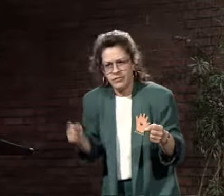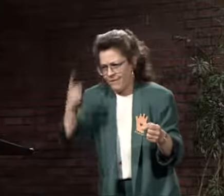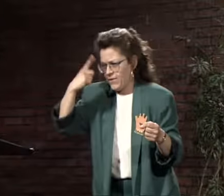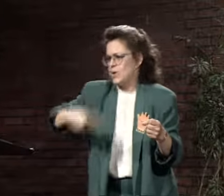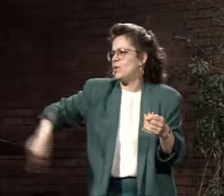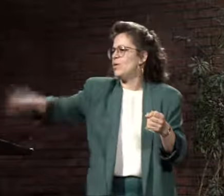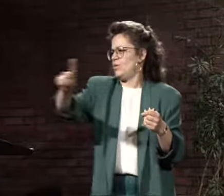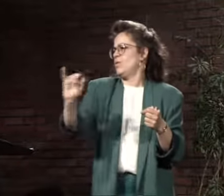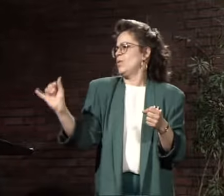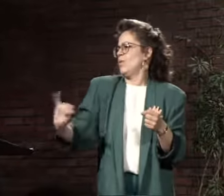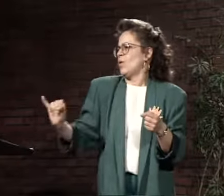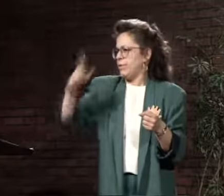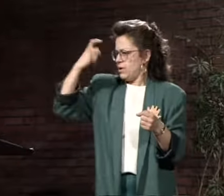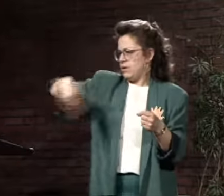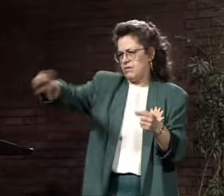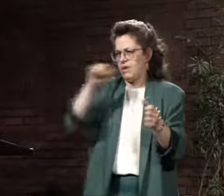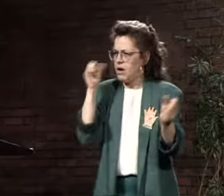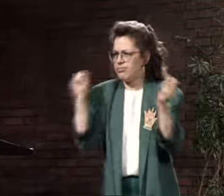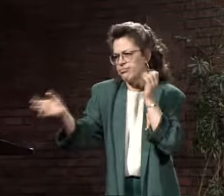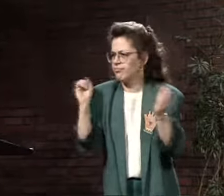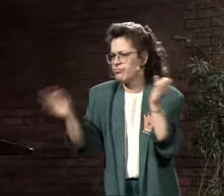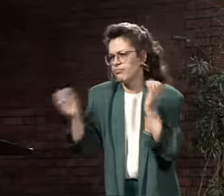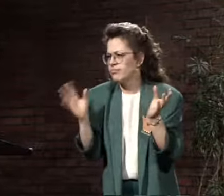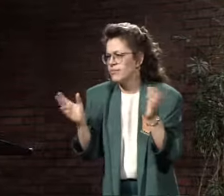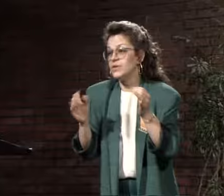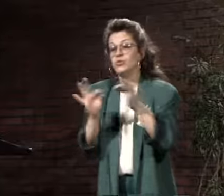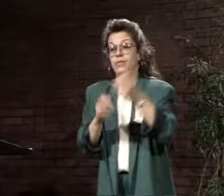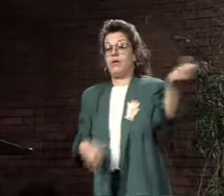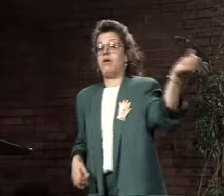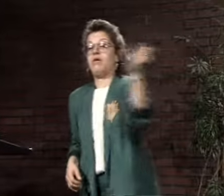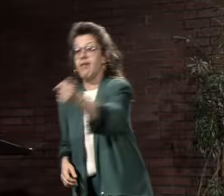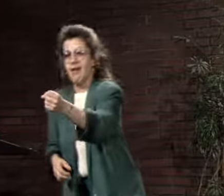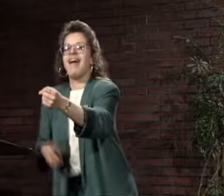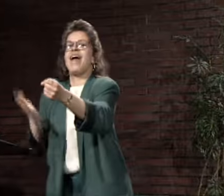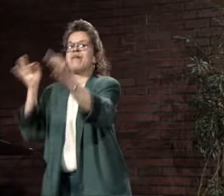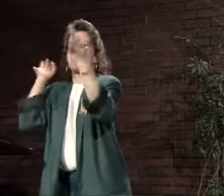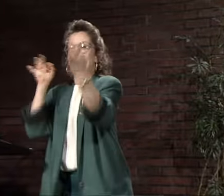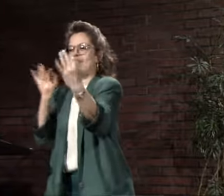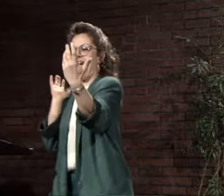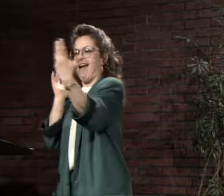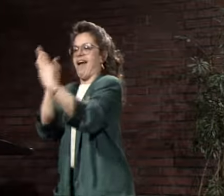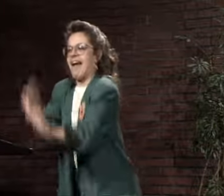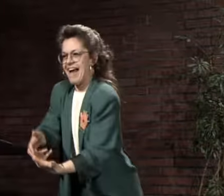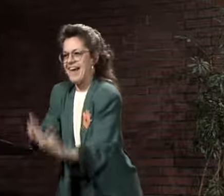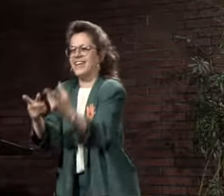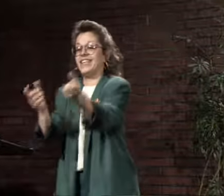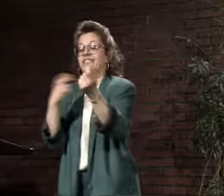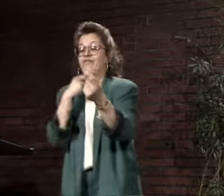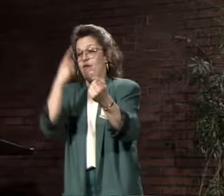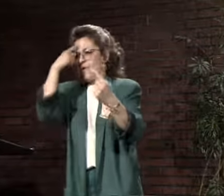no. For you all, because you guys don't understand sign. And that is why an interpreter here.